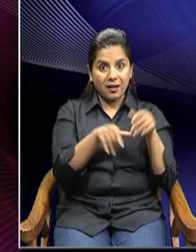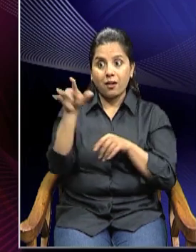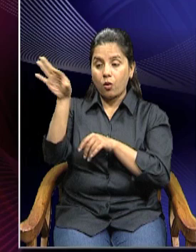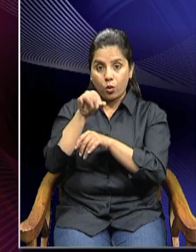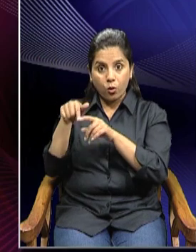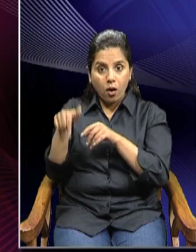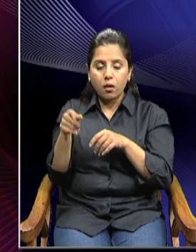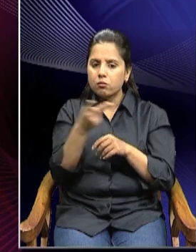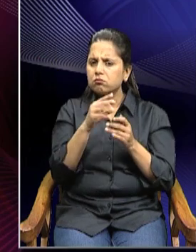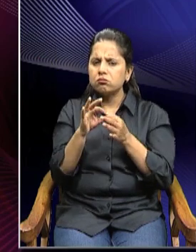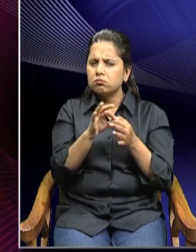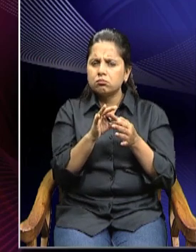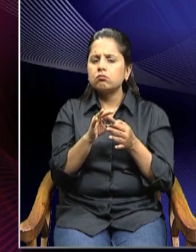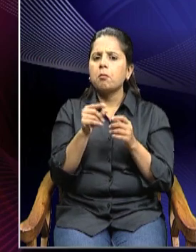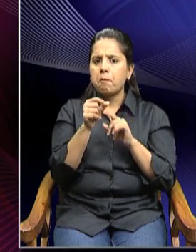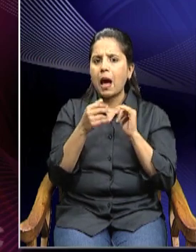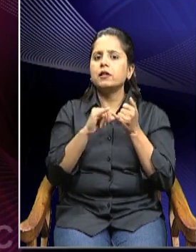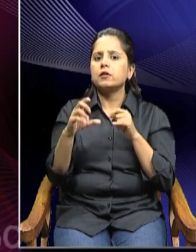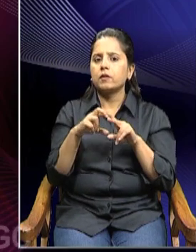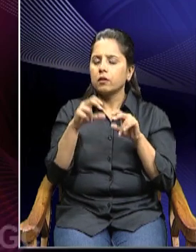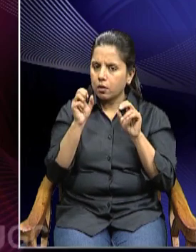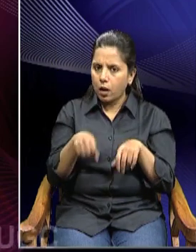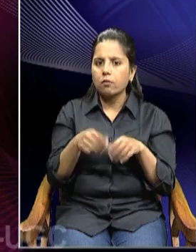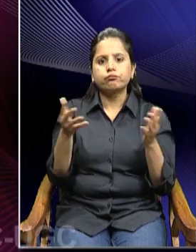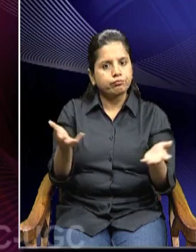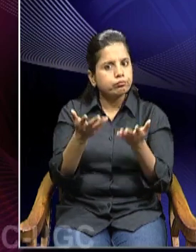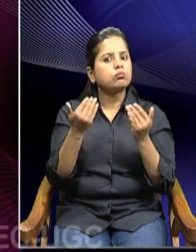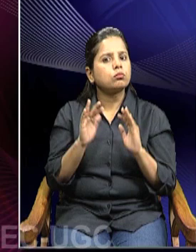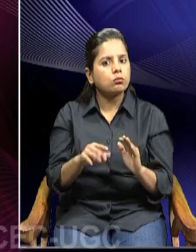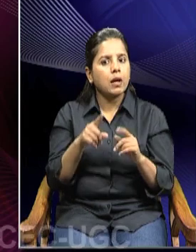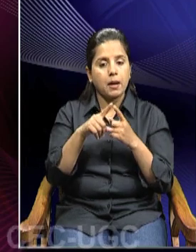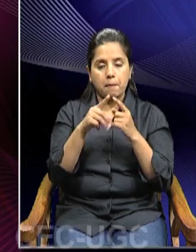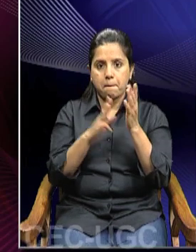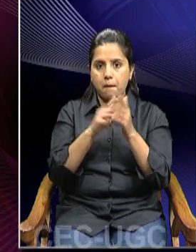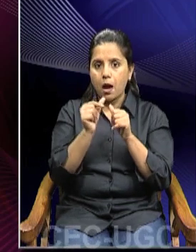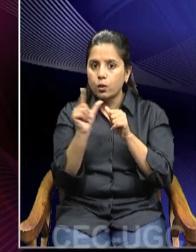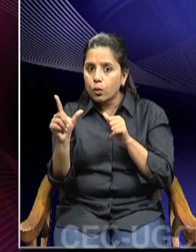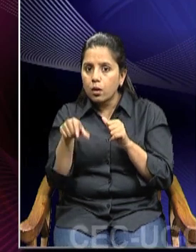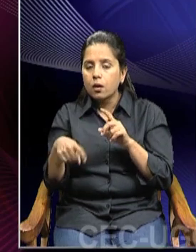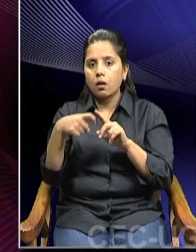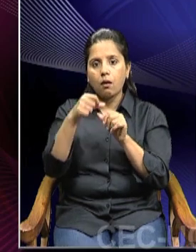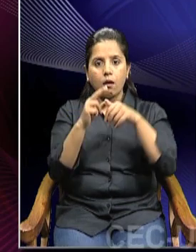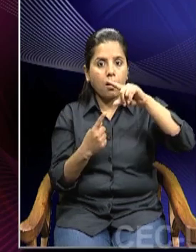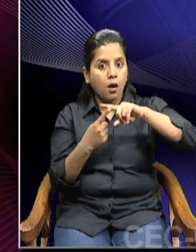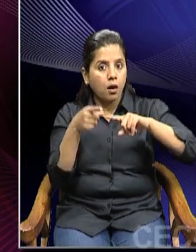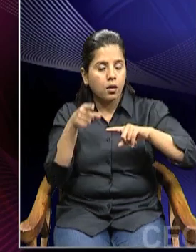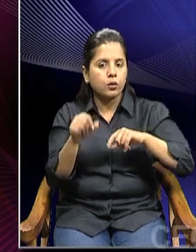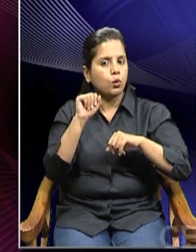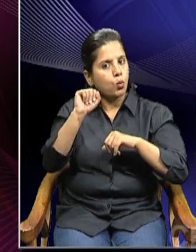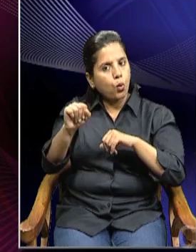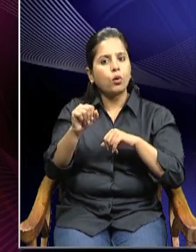pacific union which can be encouraged, which Immanuel Kant calls the spirit of